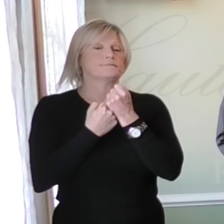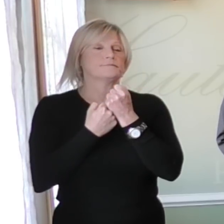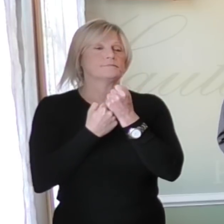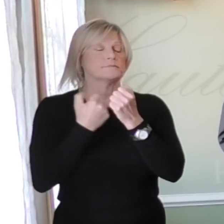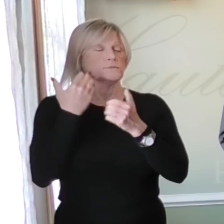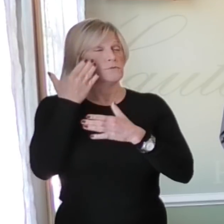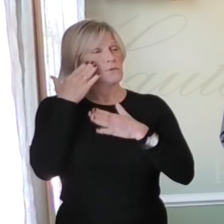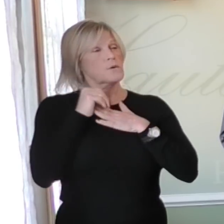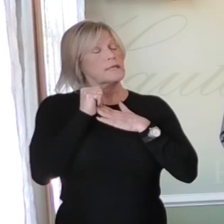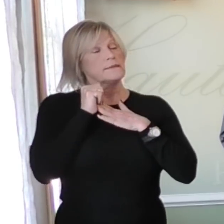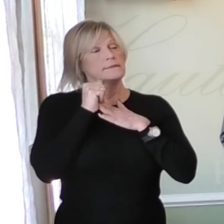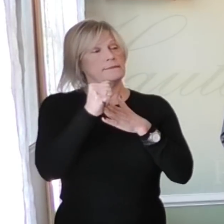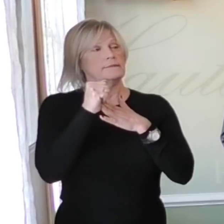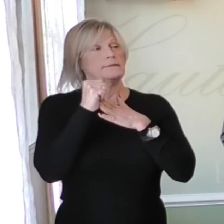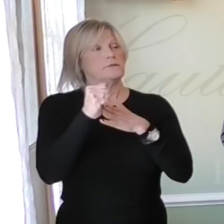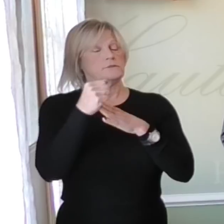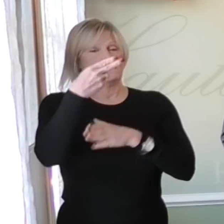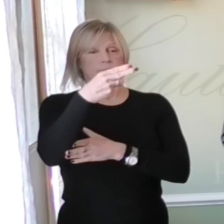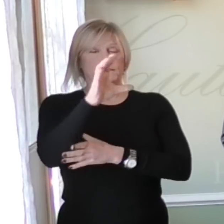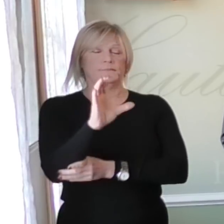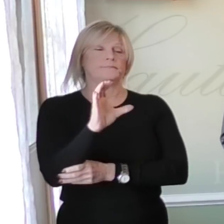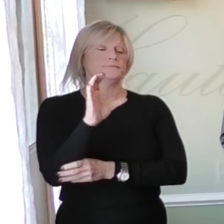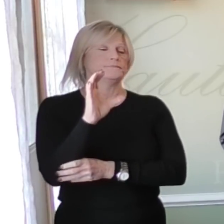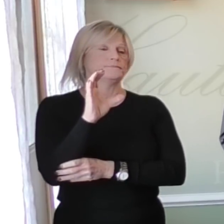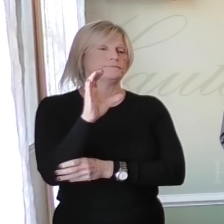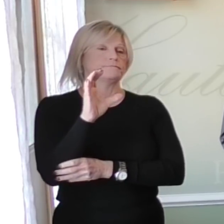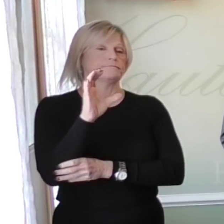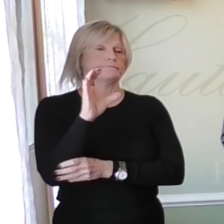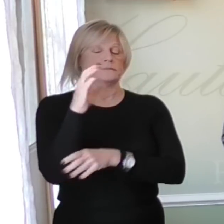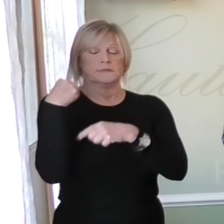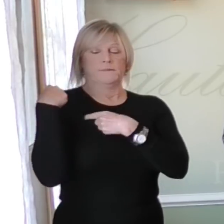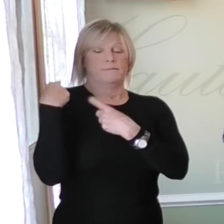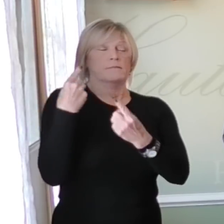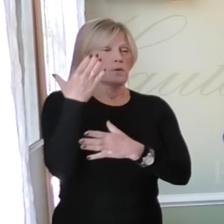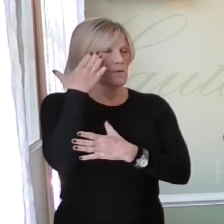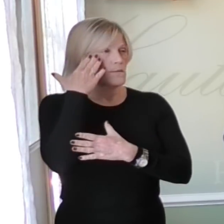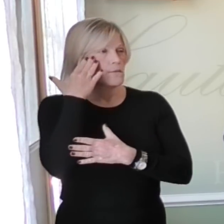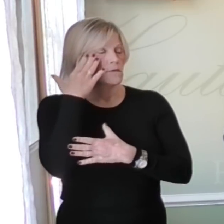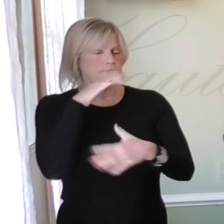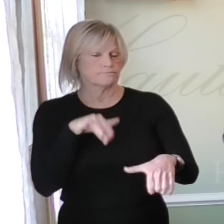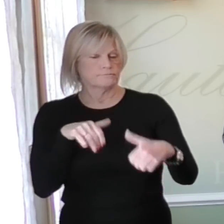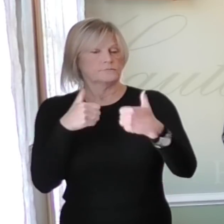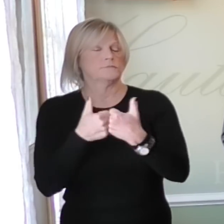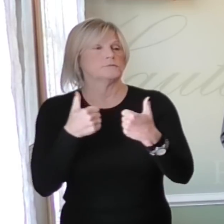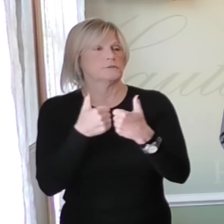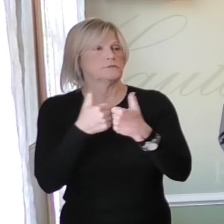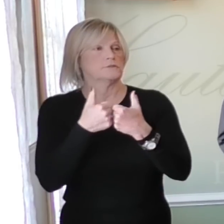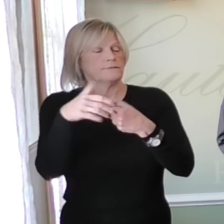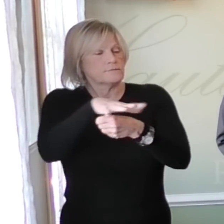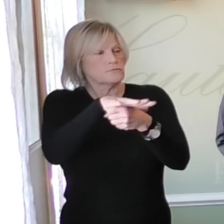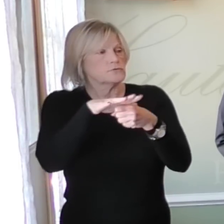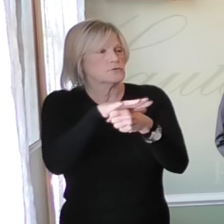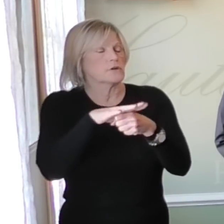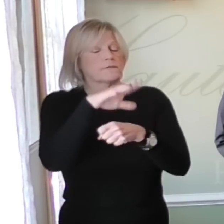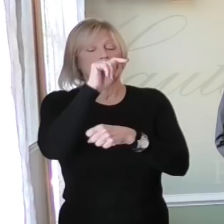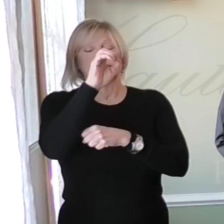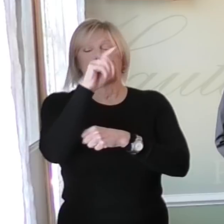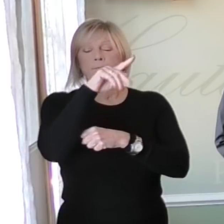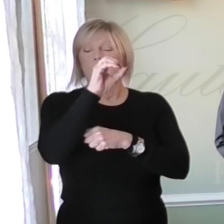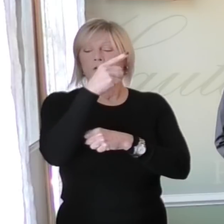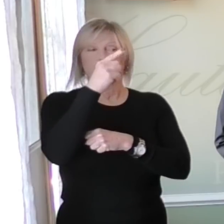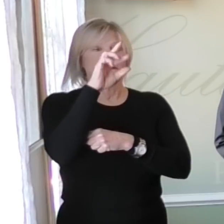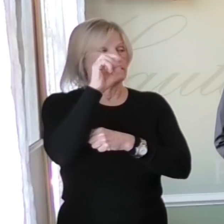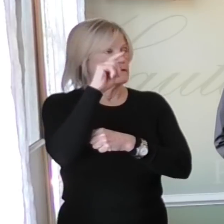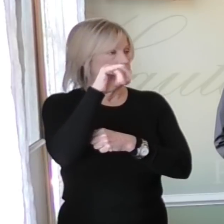know, the leaders of Howard County have been aware of the challenges of the geography, topography,